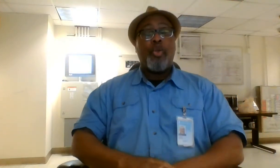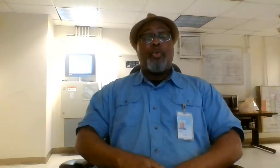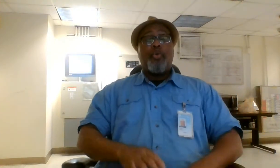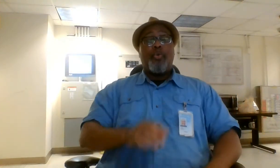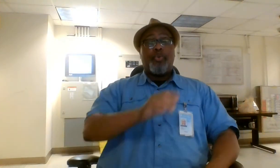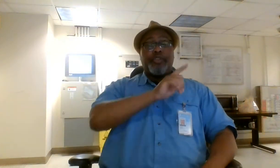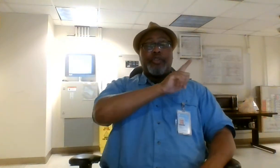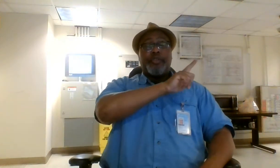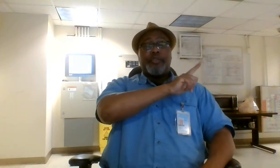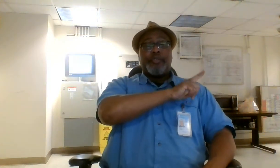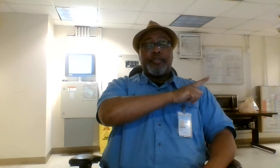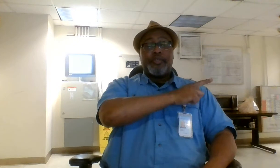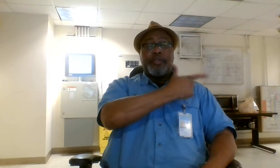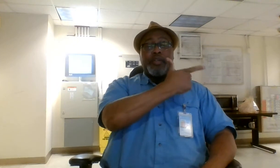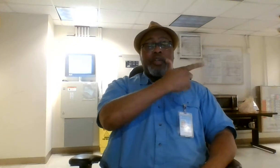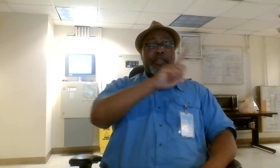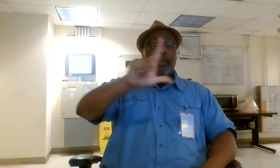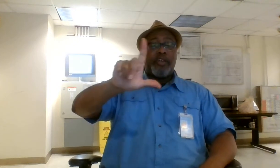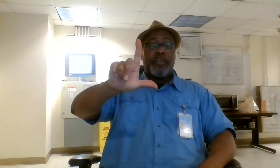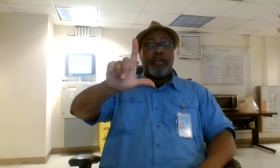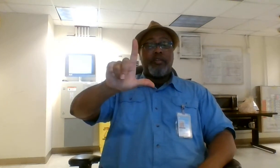Lord. The letter L.